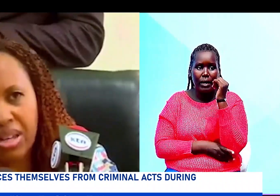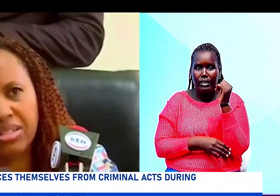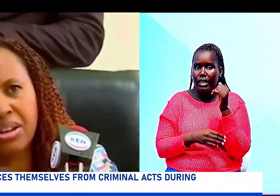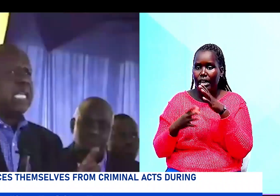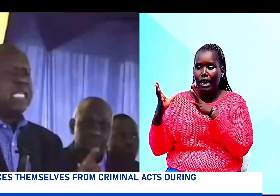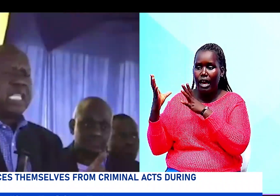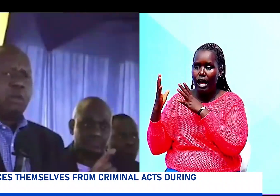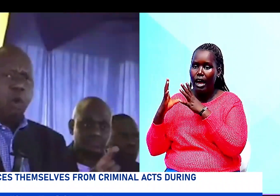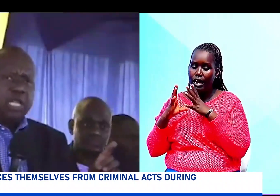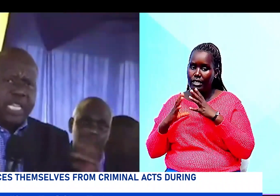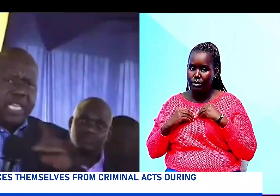ignorance.